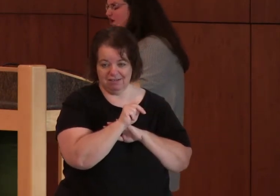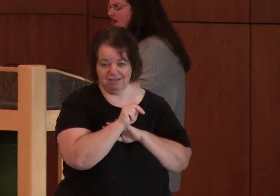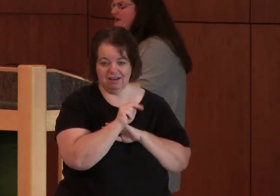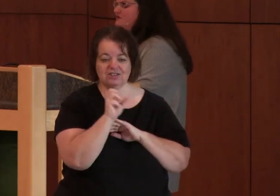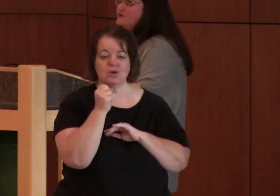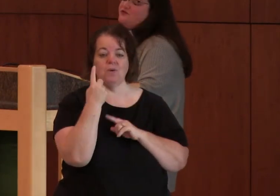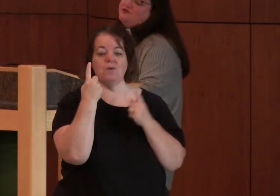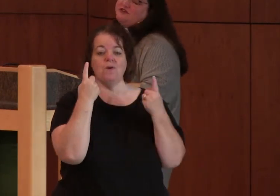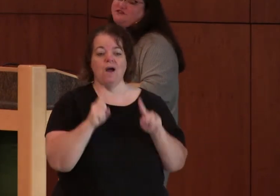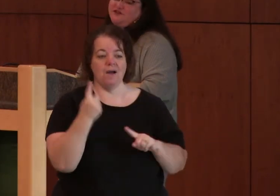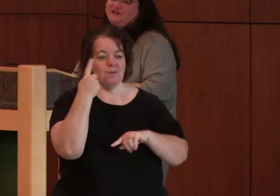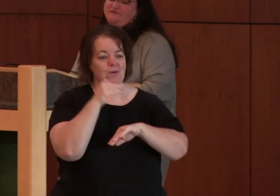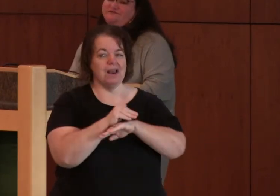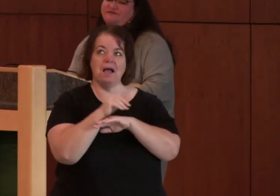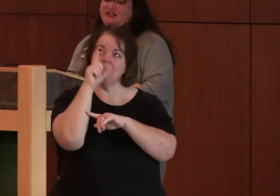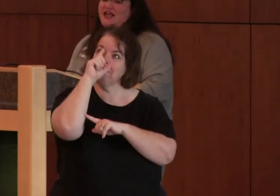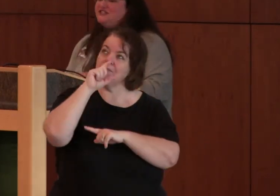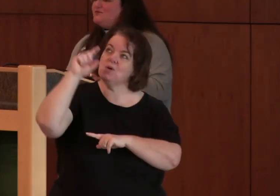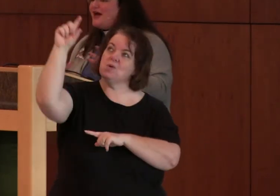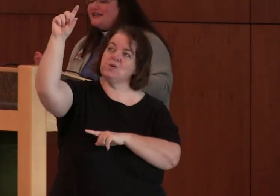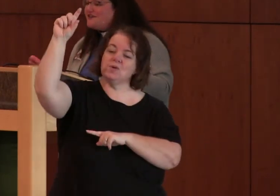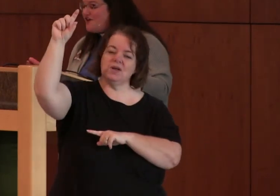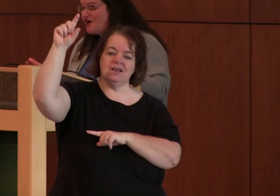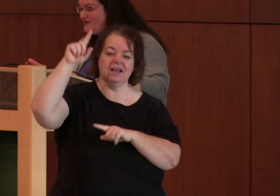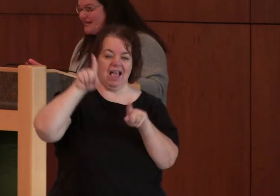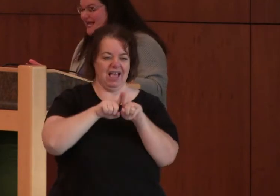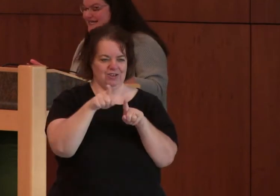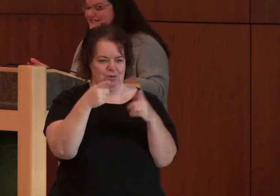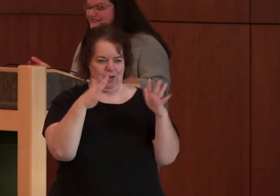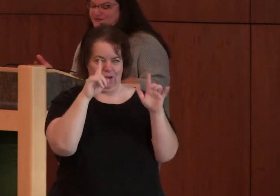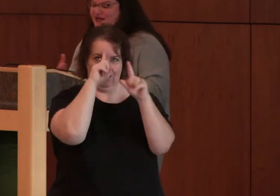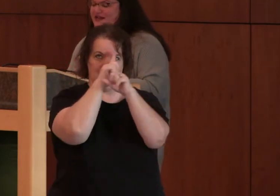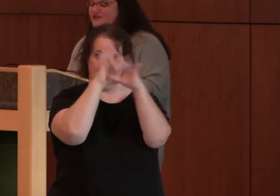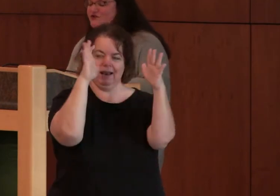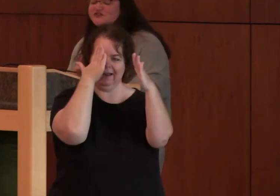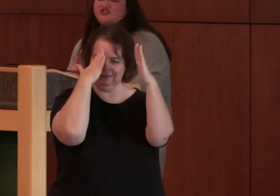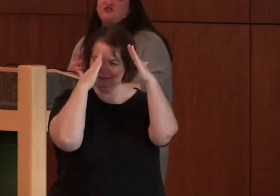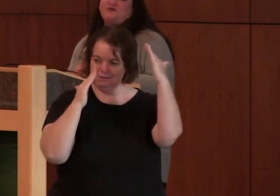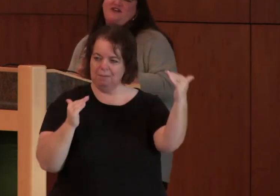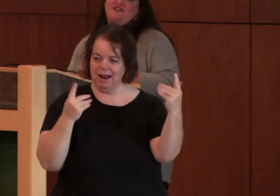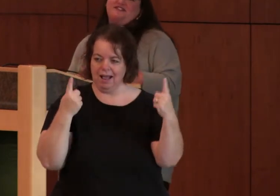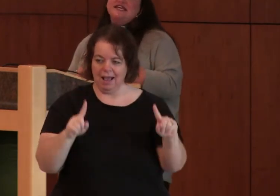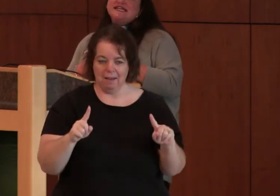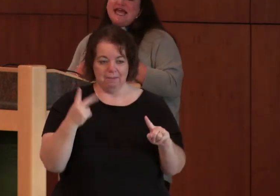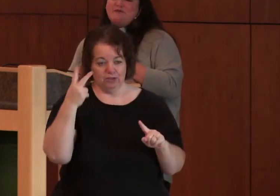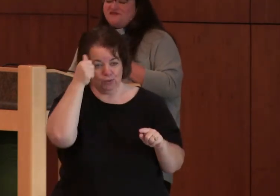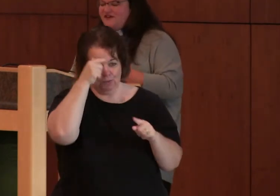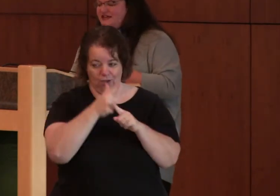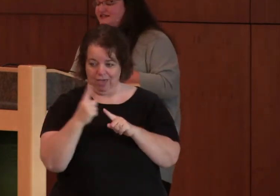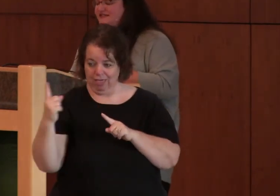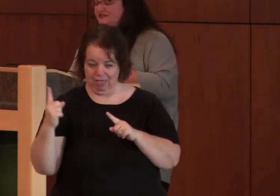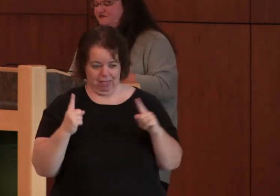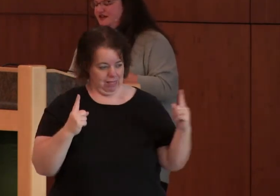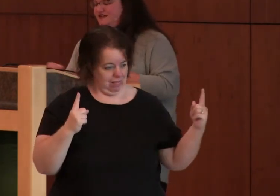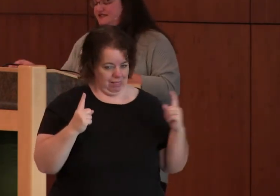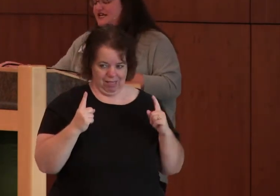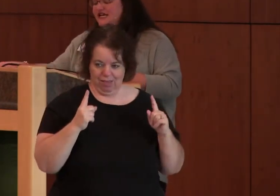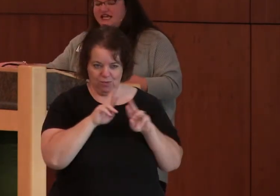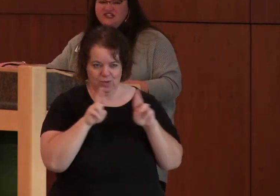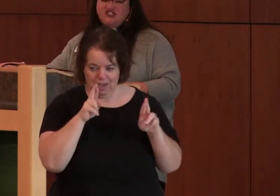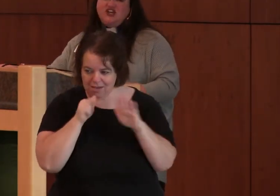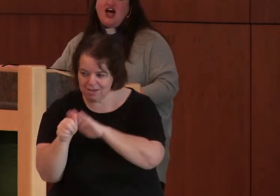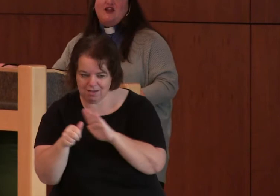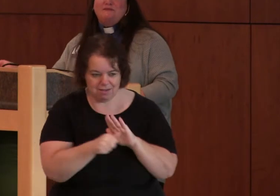And so one night when the moon was full, as you might have already anticipated, those two brothers came face to